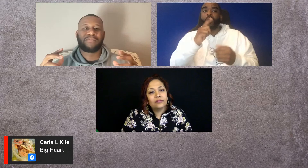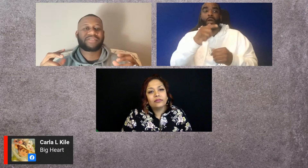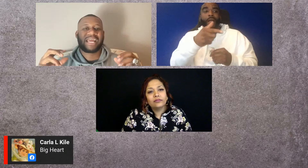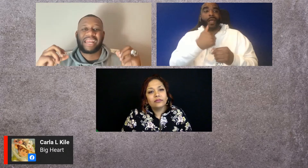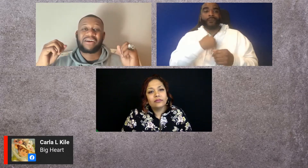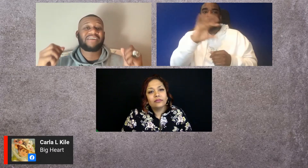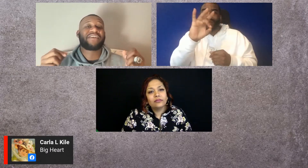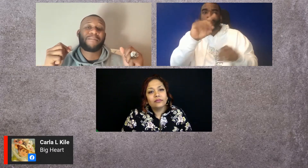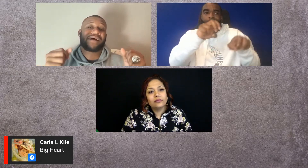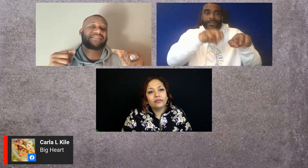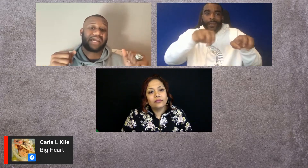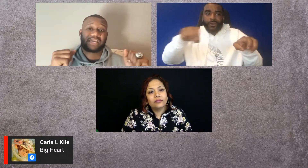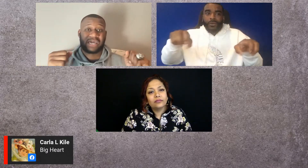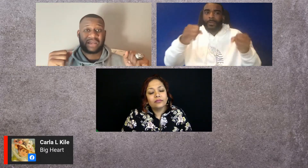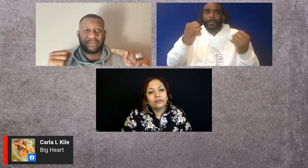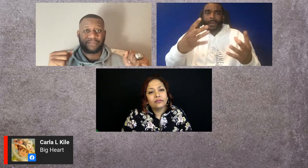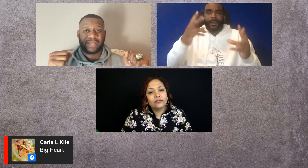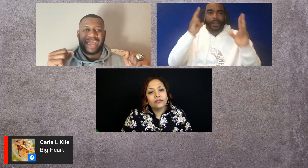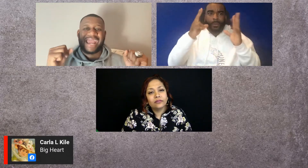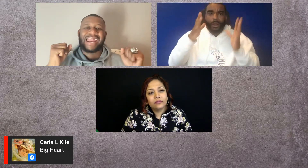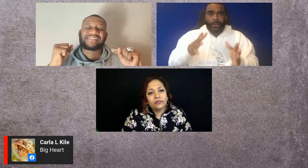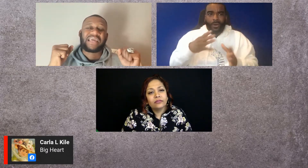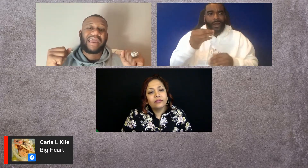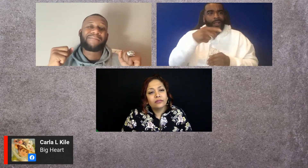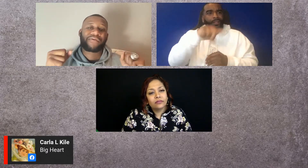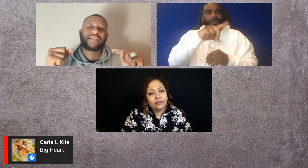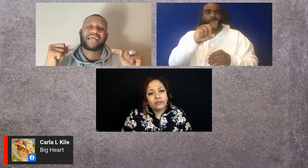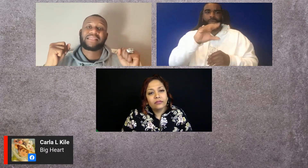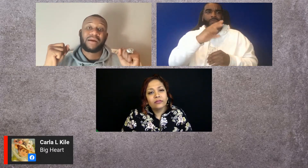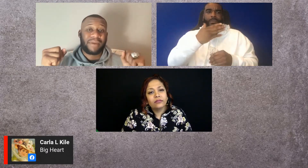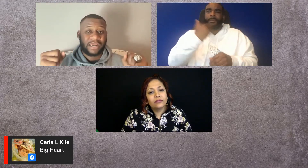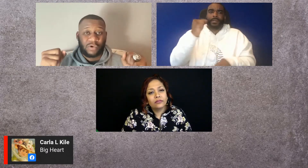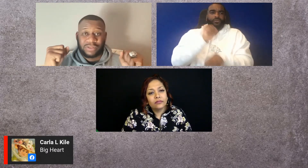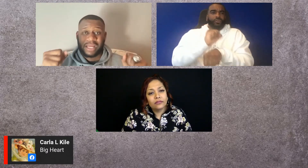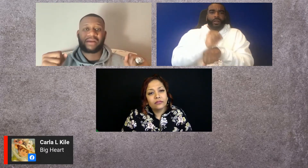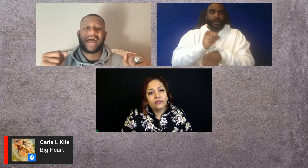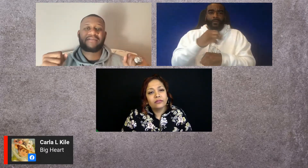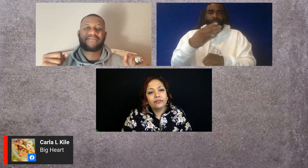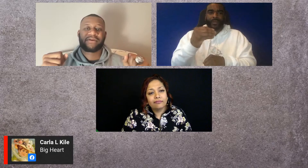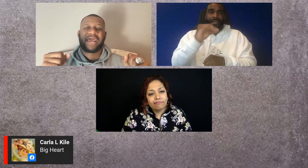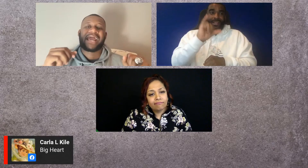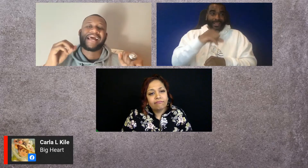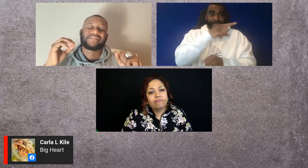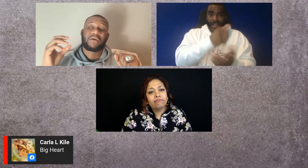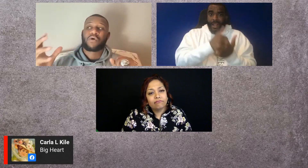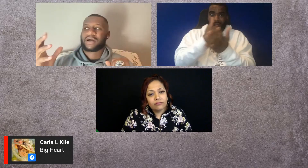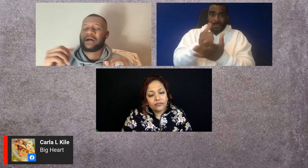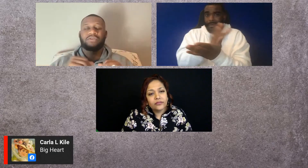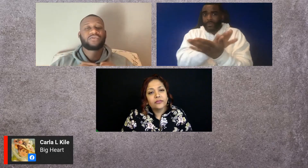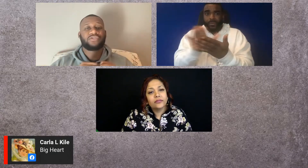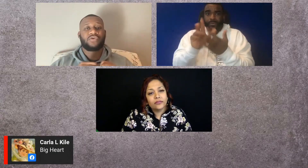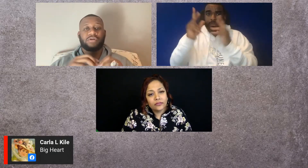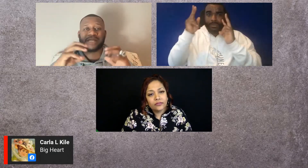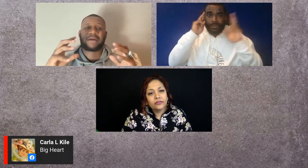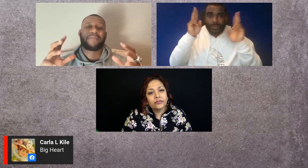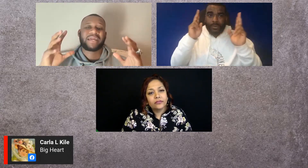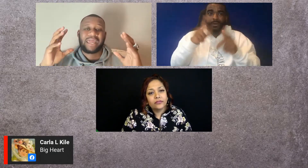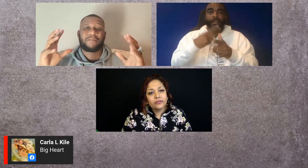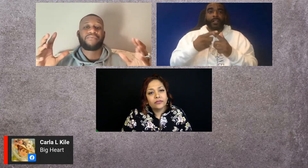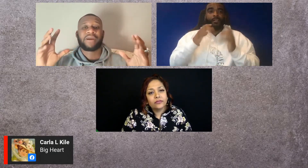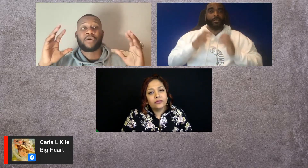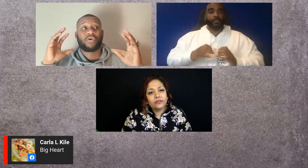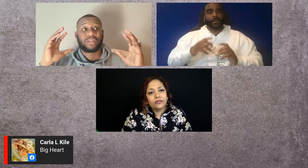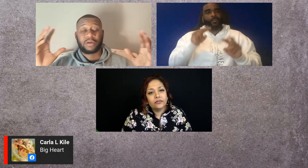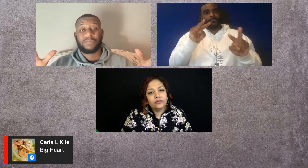multiple barbers, and they're giving the best they can. And that's an imprint that they're making on their life. And as they walk out those doors, they can